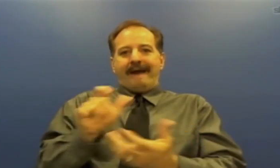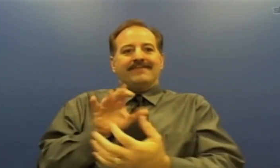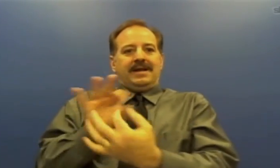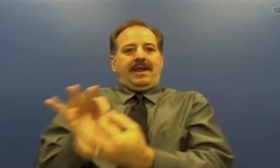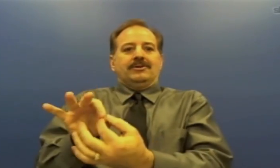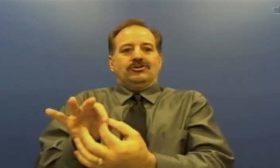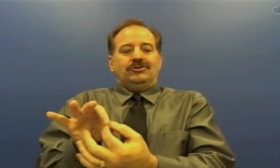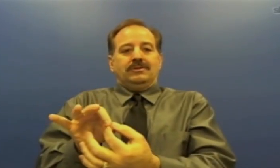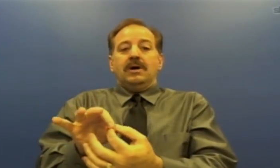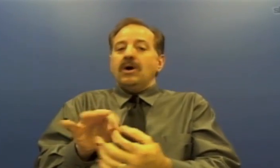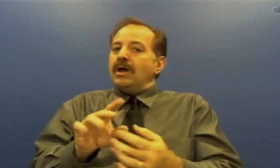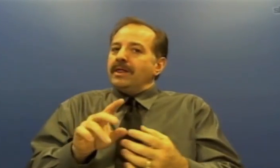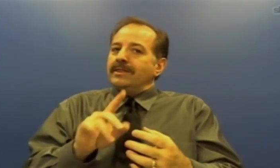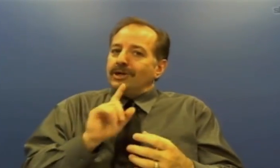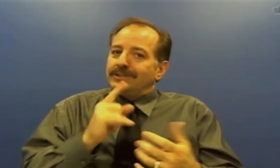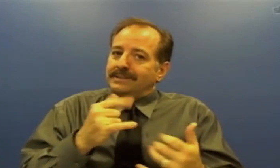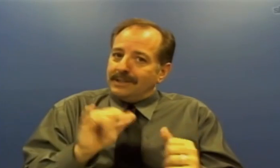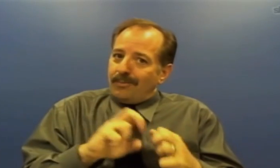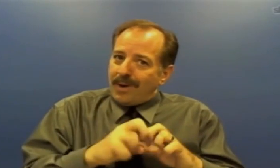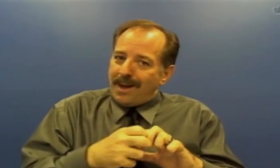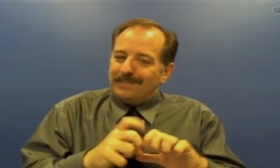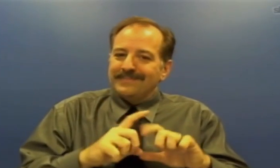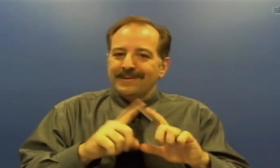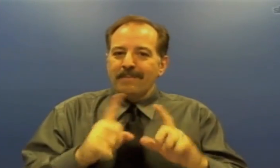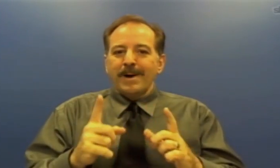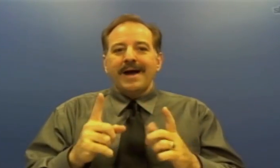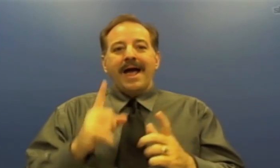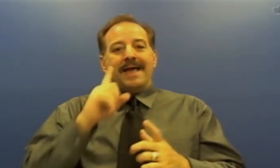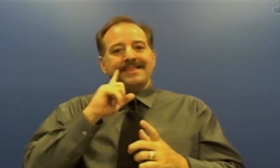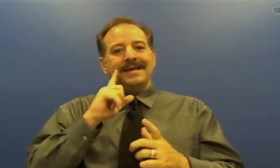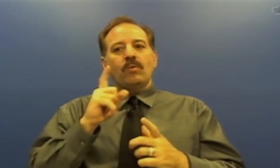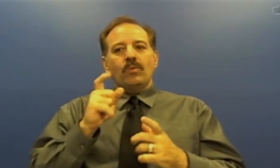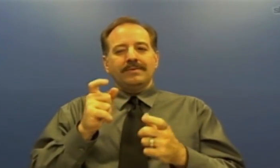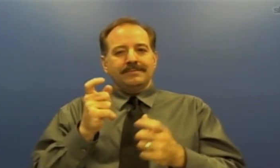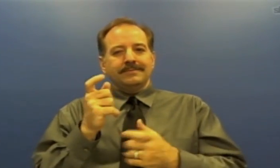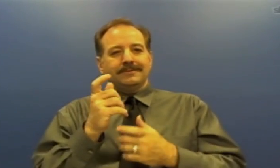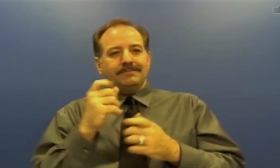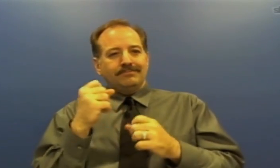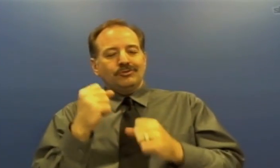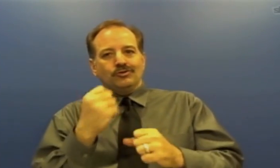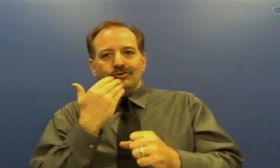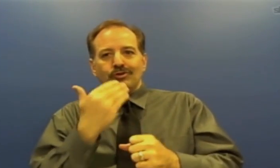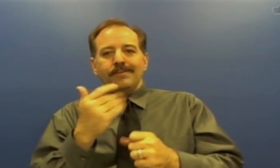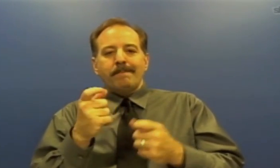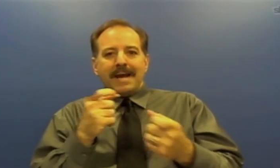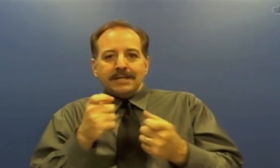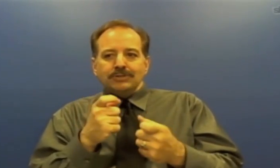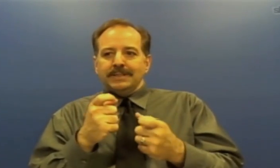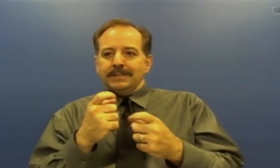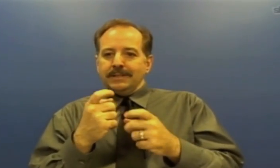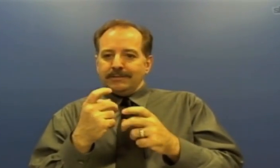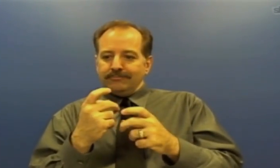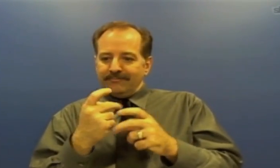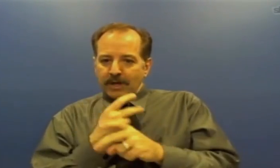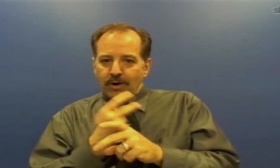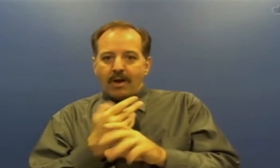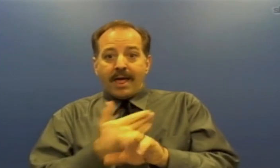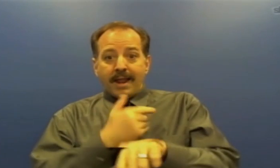provide services and solve a problem that allow people to connect. Now, of course, there are problems, but with that, I do see that as long